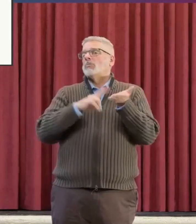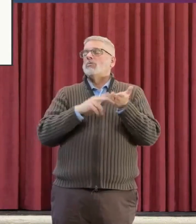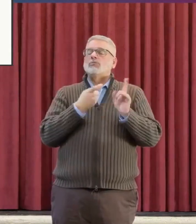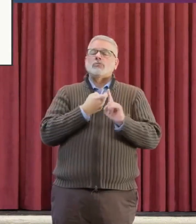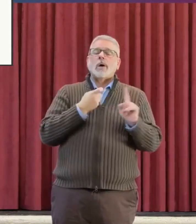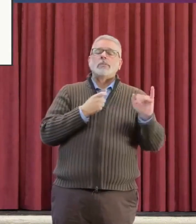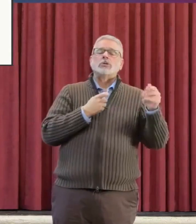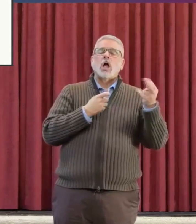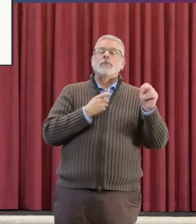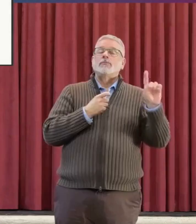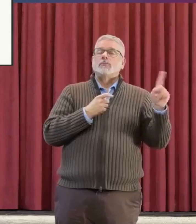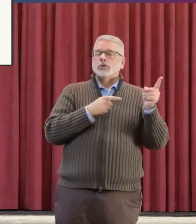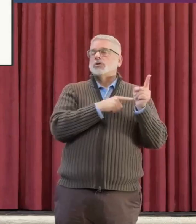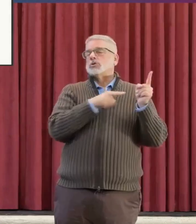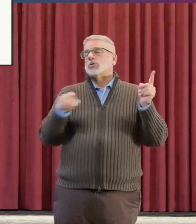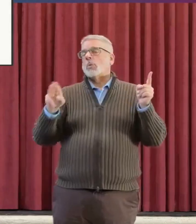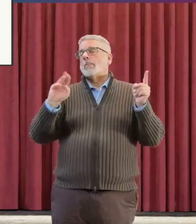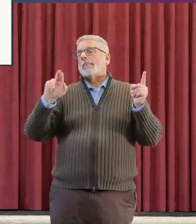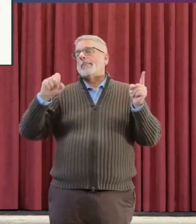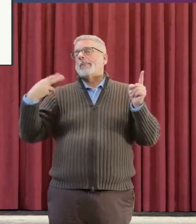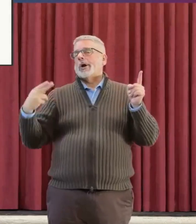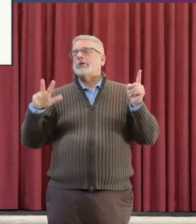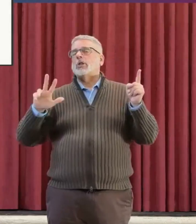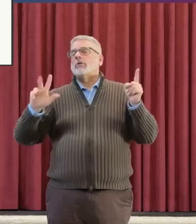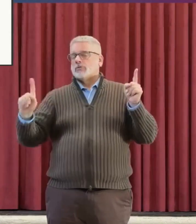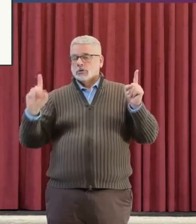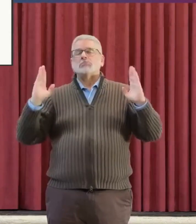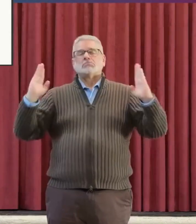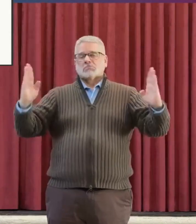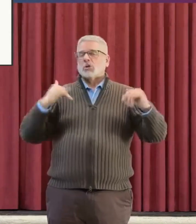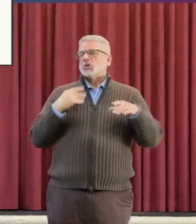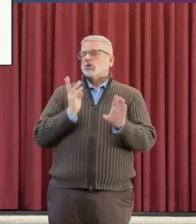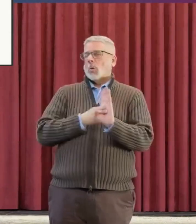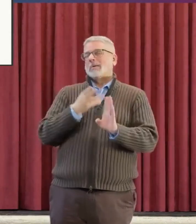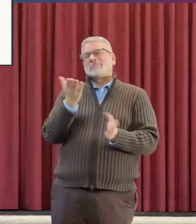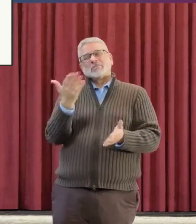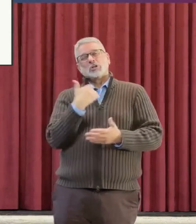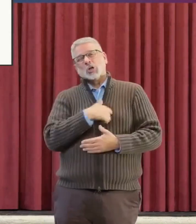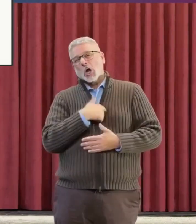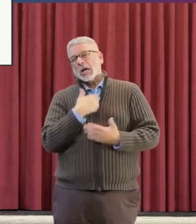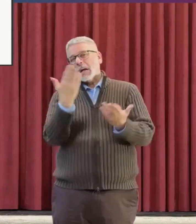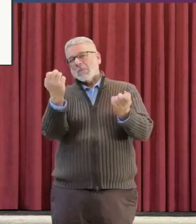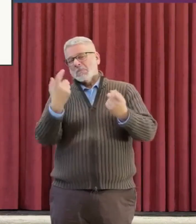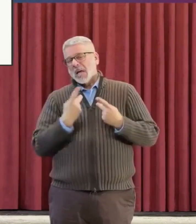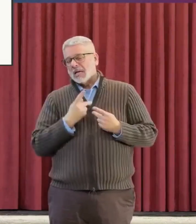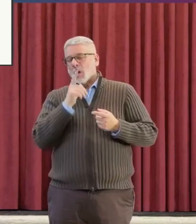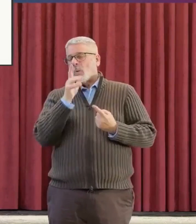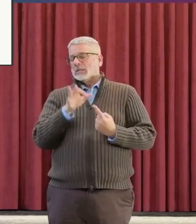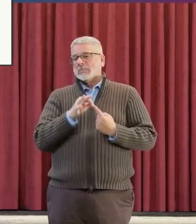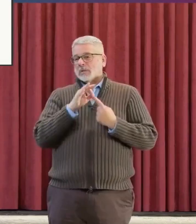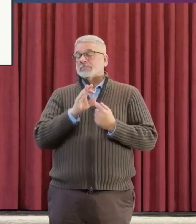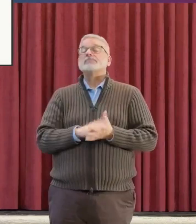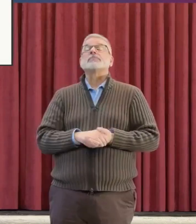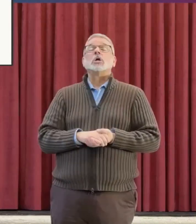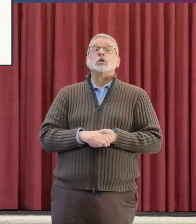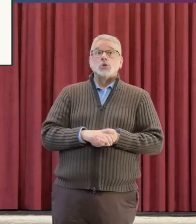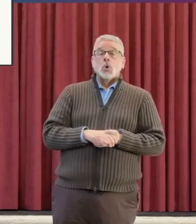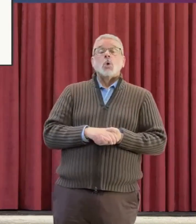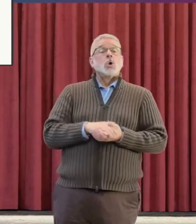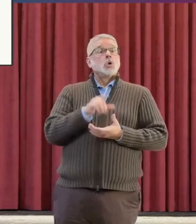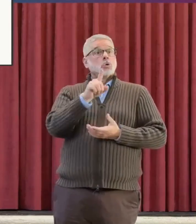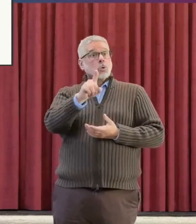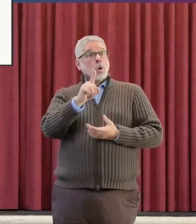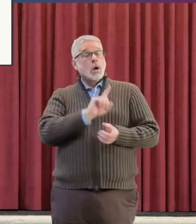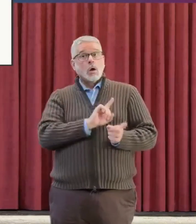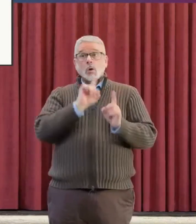from January to March. That's the time you can join Medicare if you don't have special enrollment period. So you